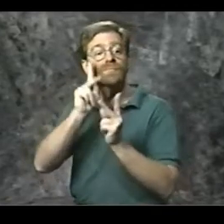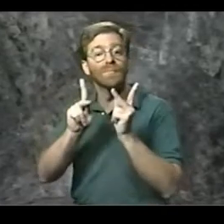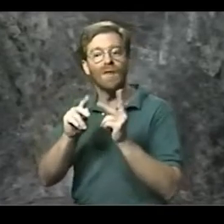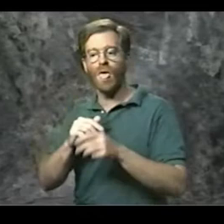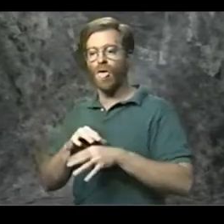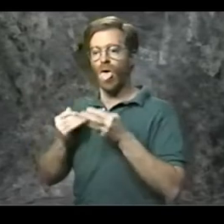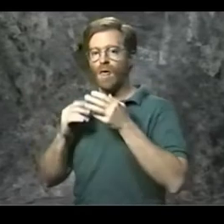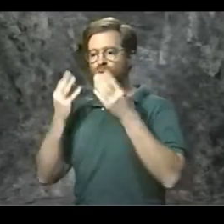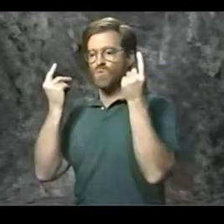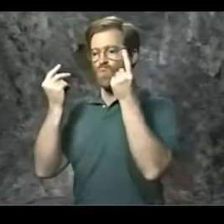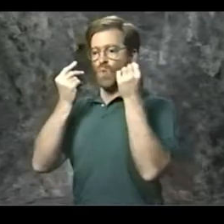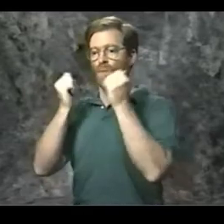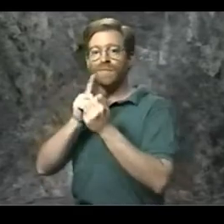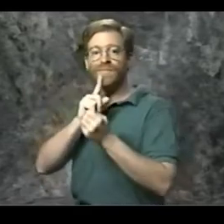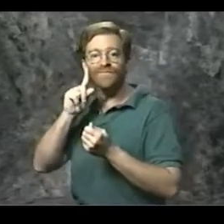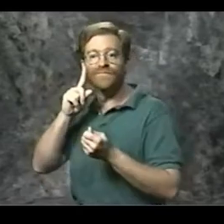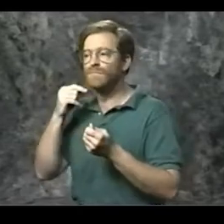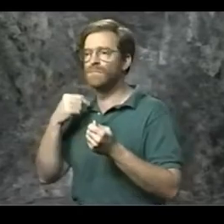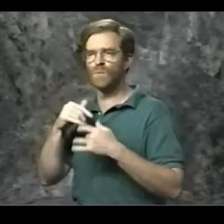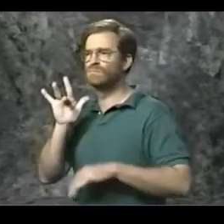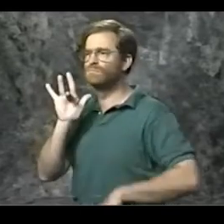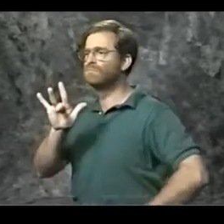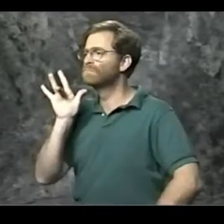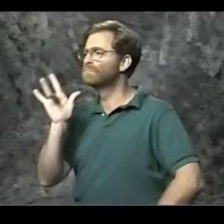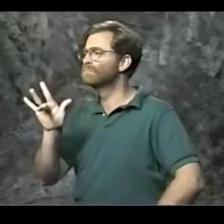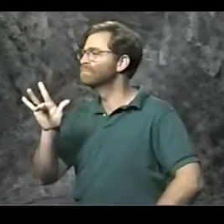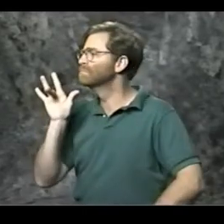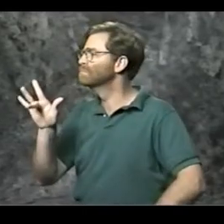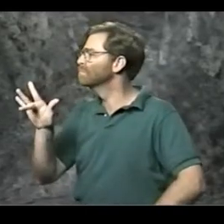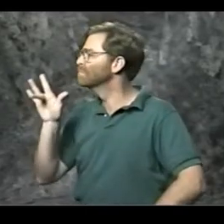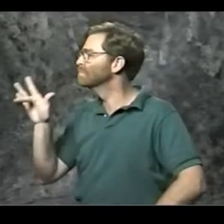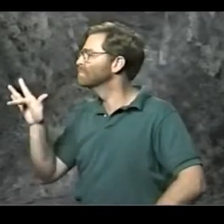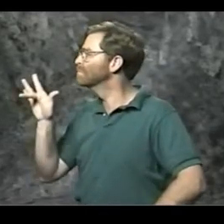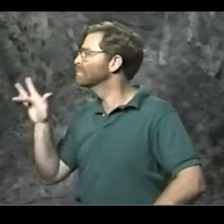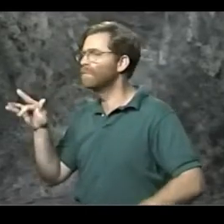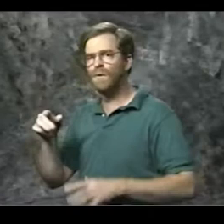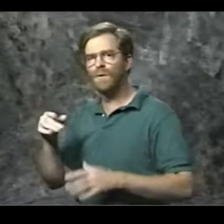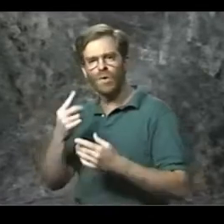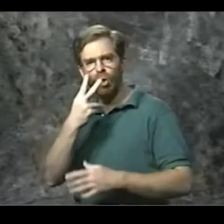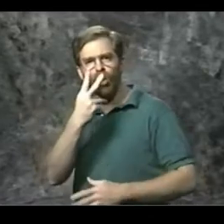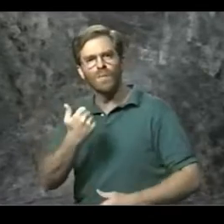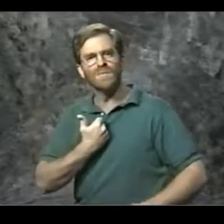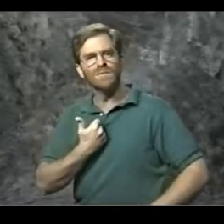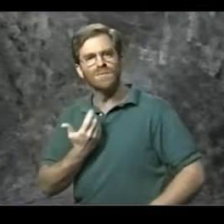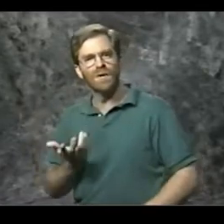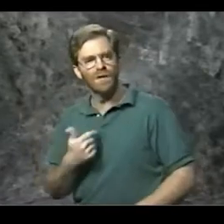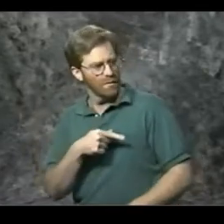When trying to meet hearing people and kind of seeing them kind of freak out and do their facial